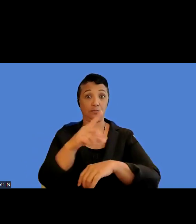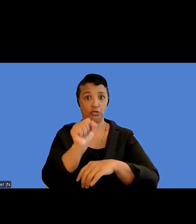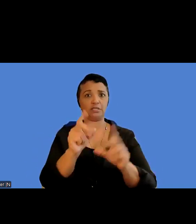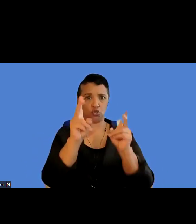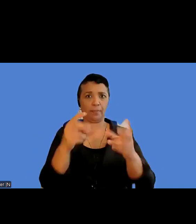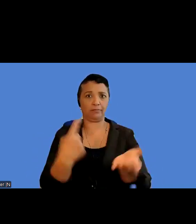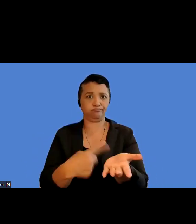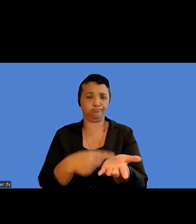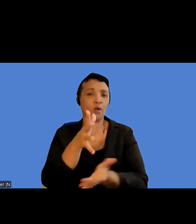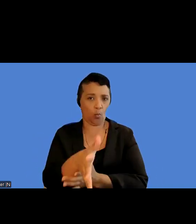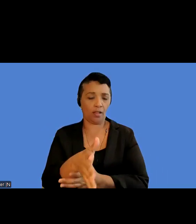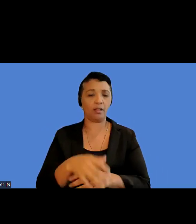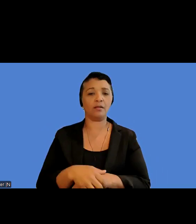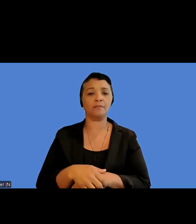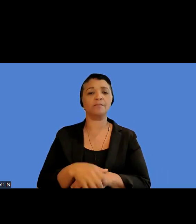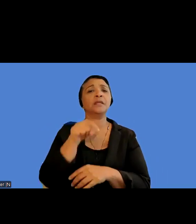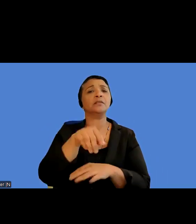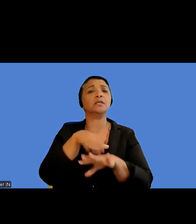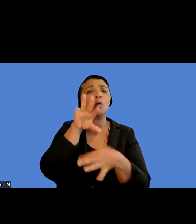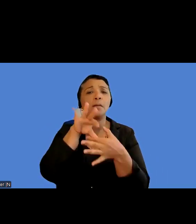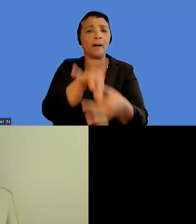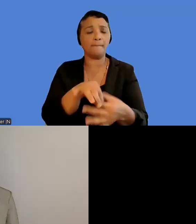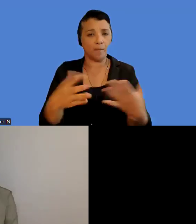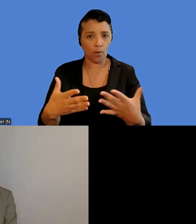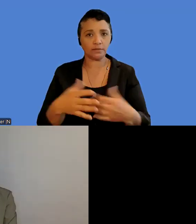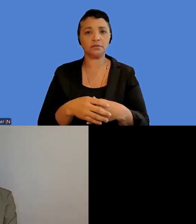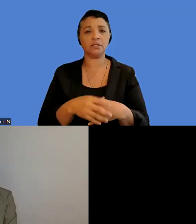which of course will be looking at